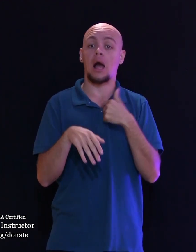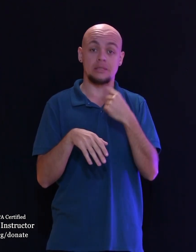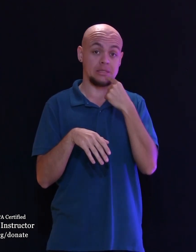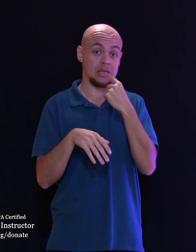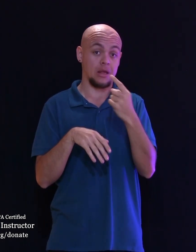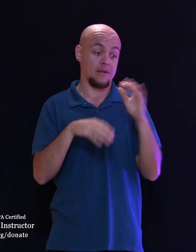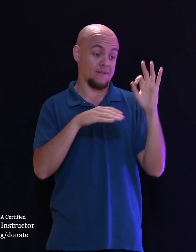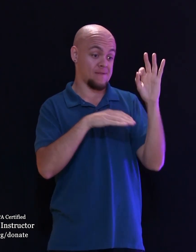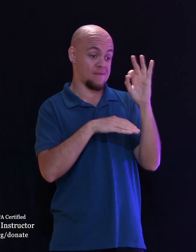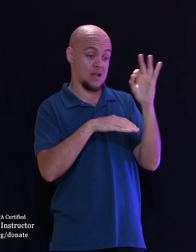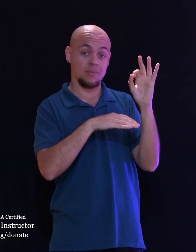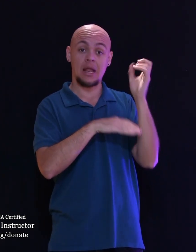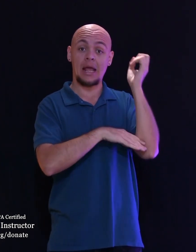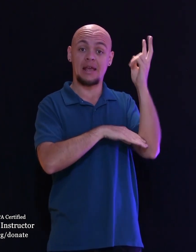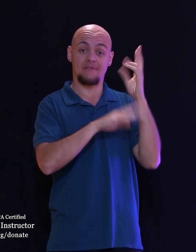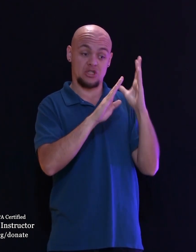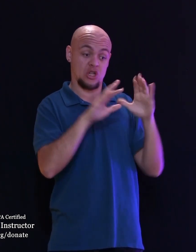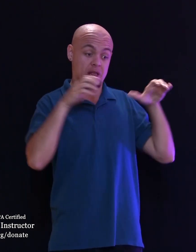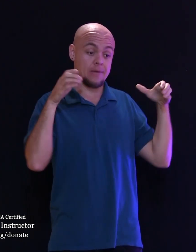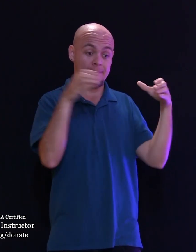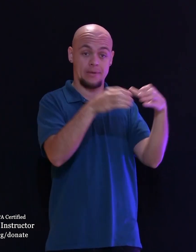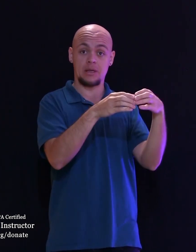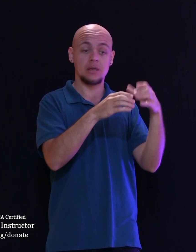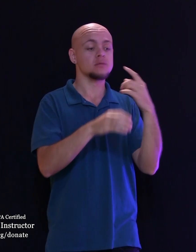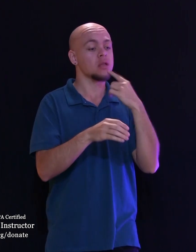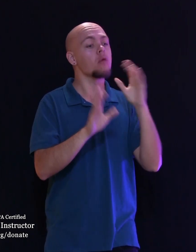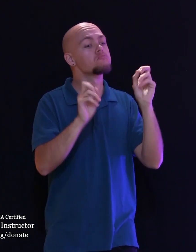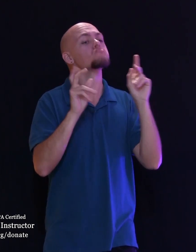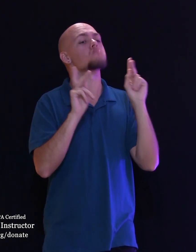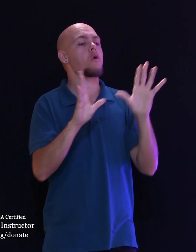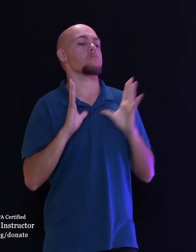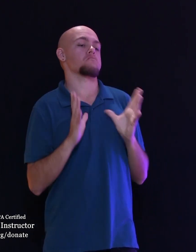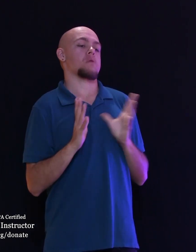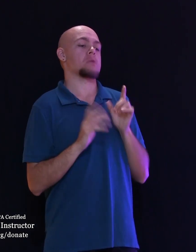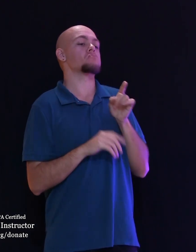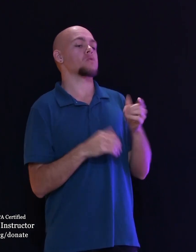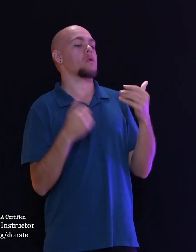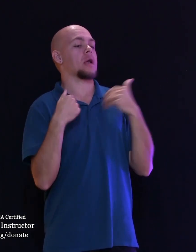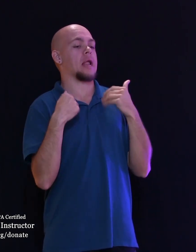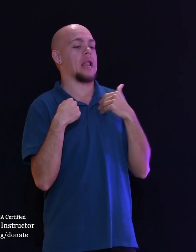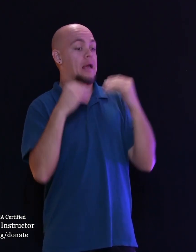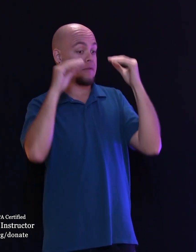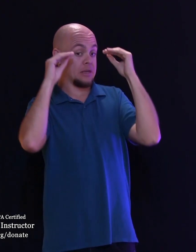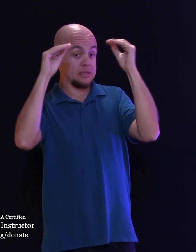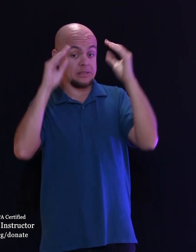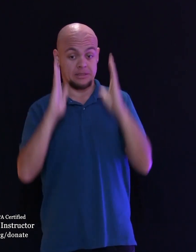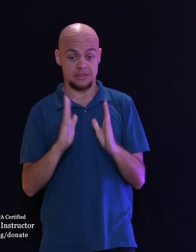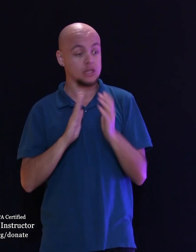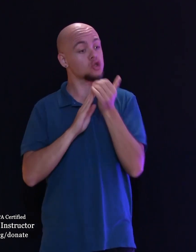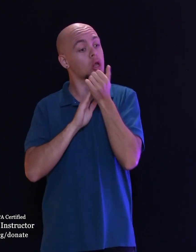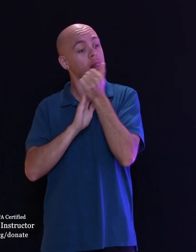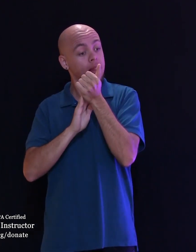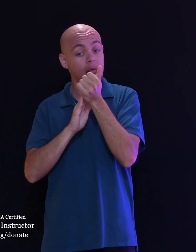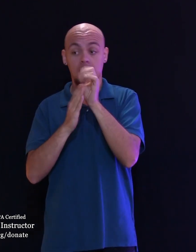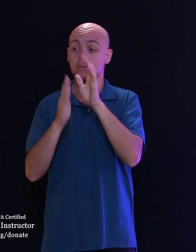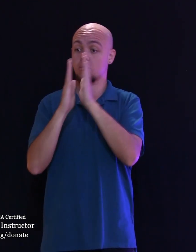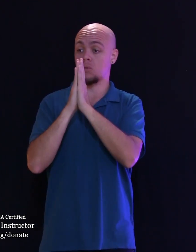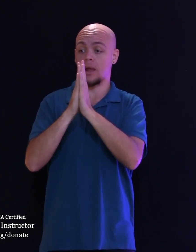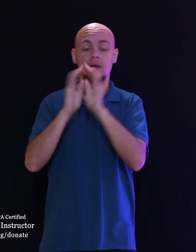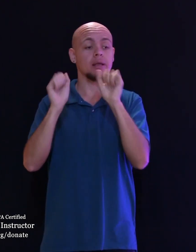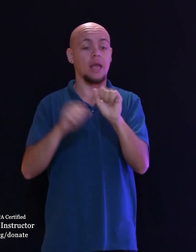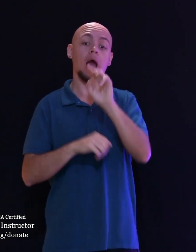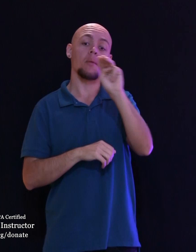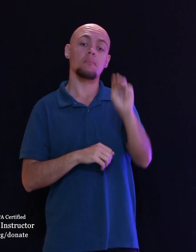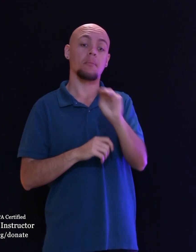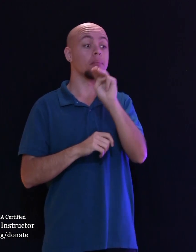whole bunch of fundagelicals together and you say, okay, you know what? You can have teacher-led prayer in school.